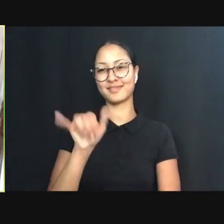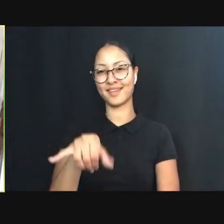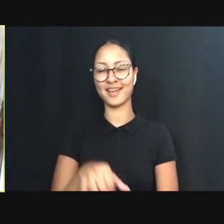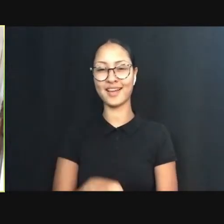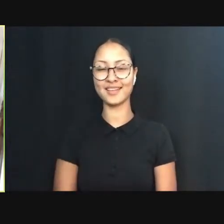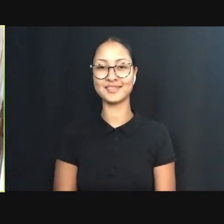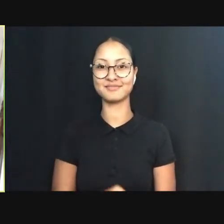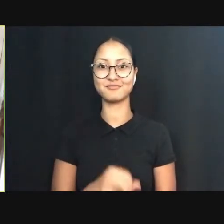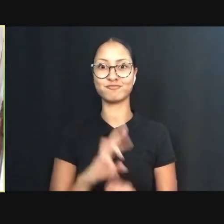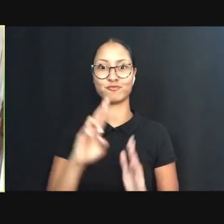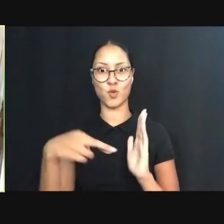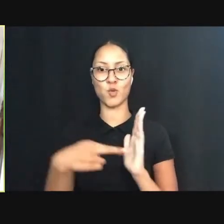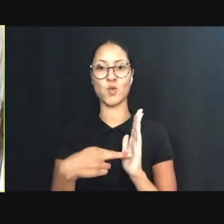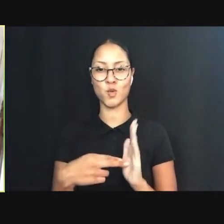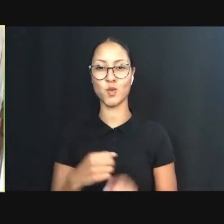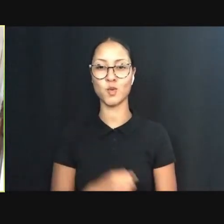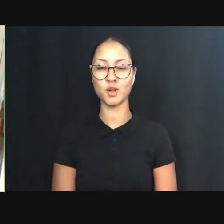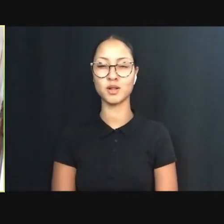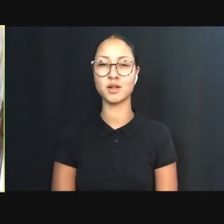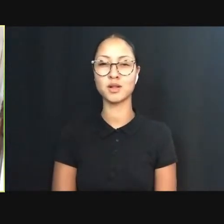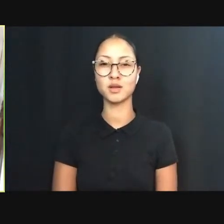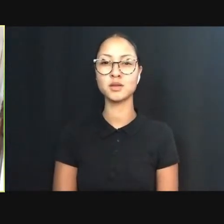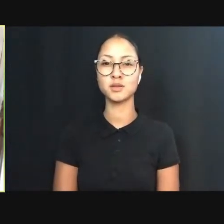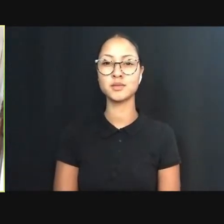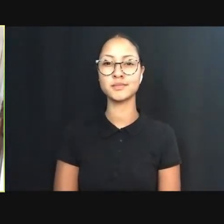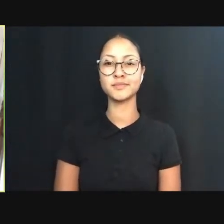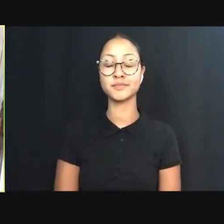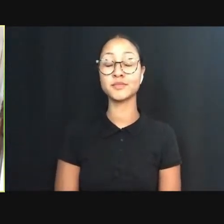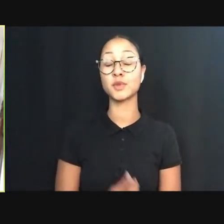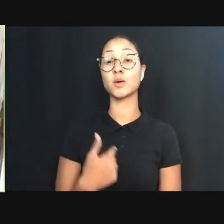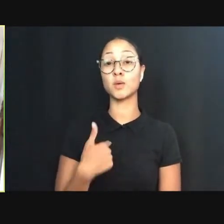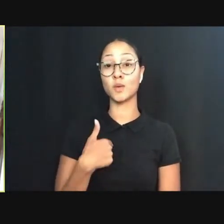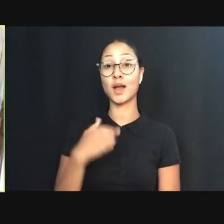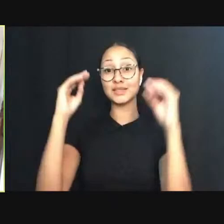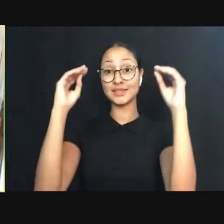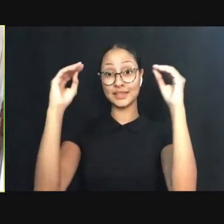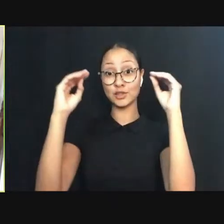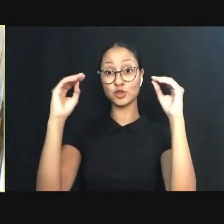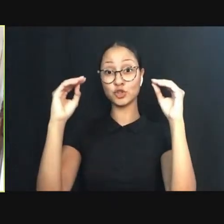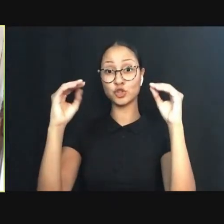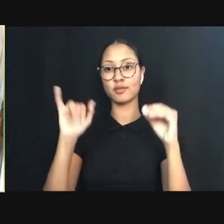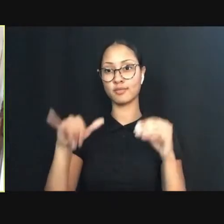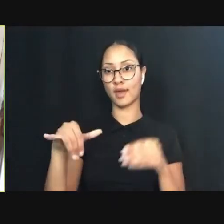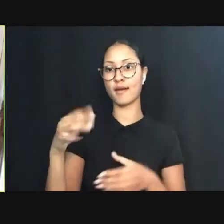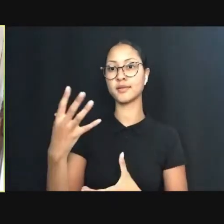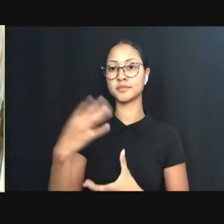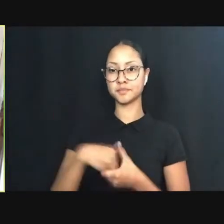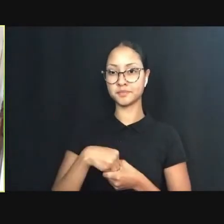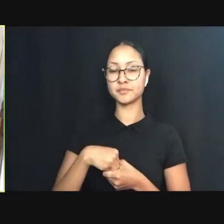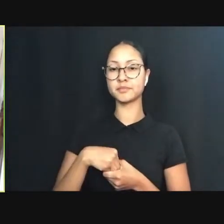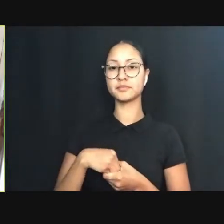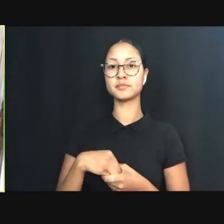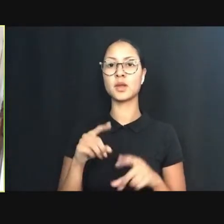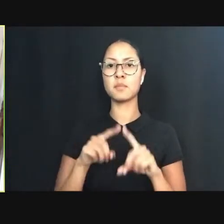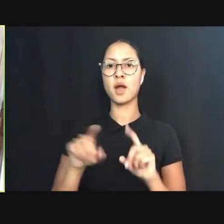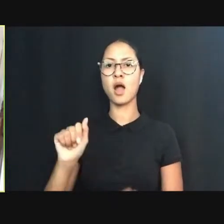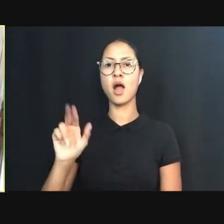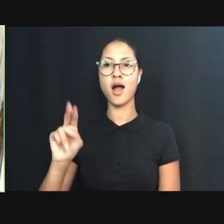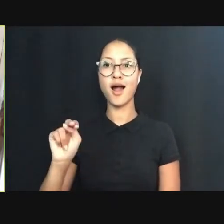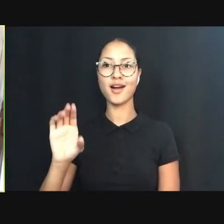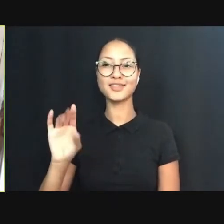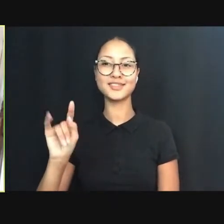I teach, right? So that's kind of an inherent part, but like actually being an auntie is a different kind of